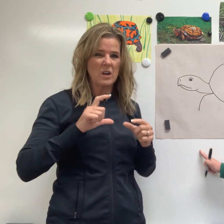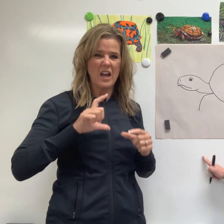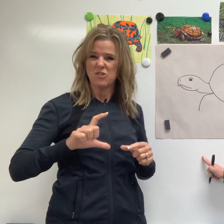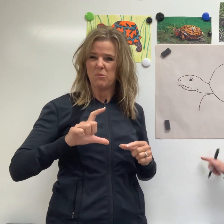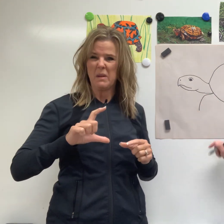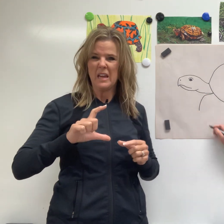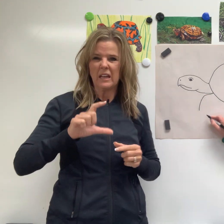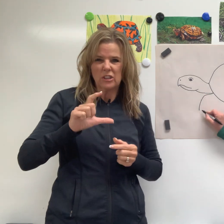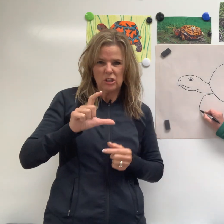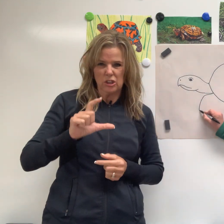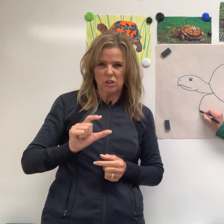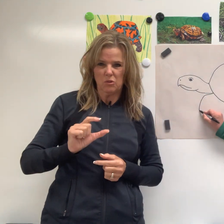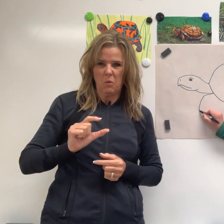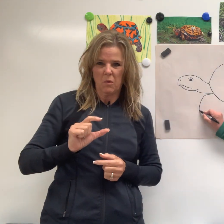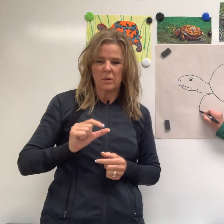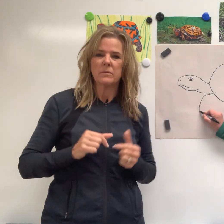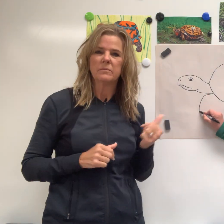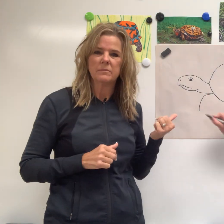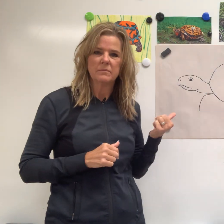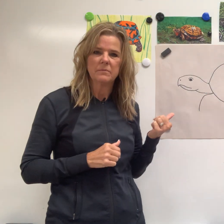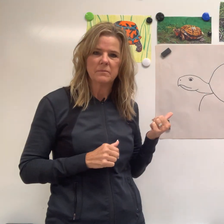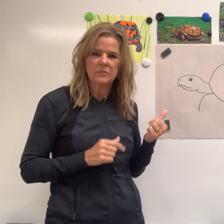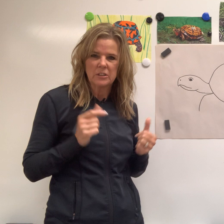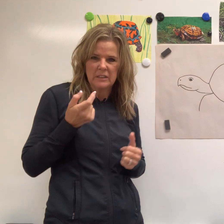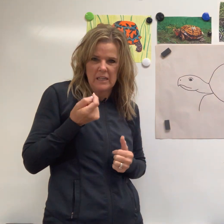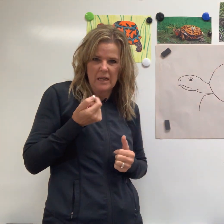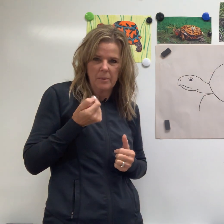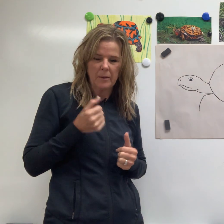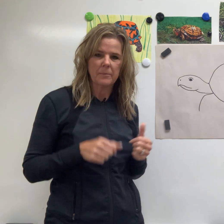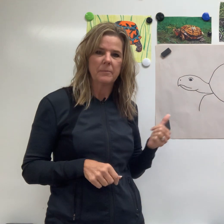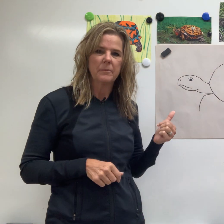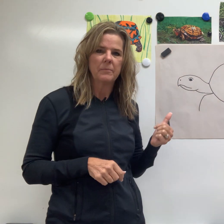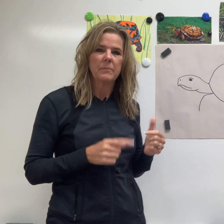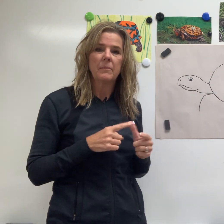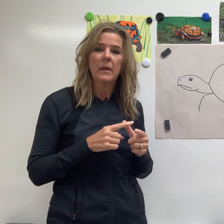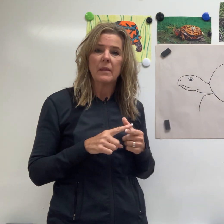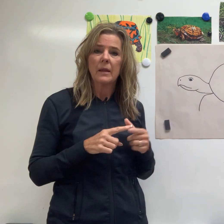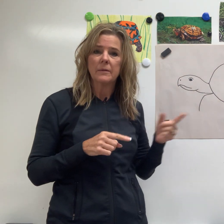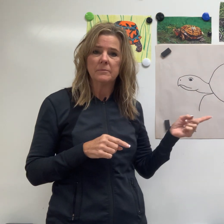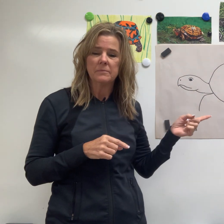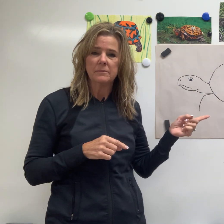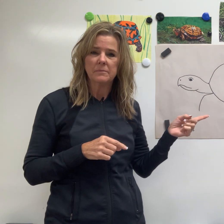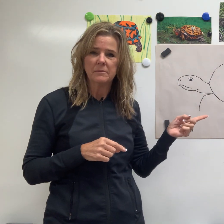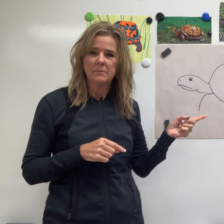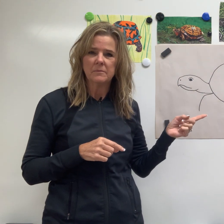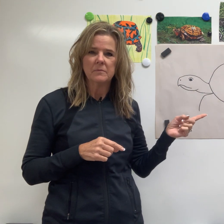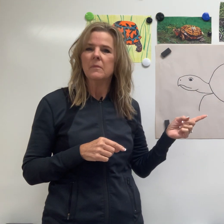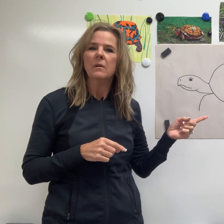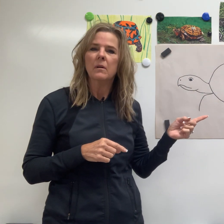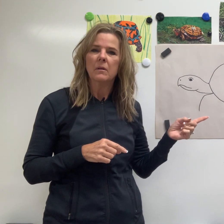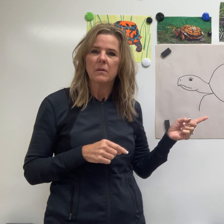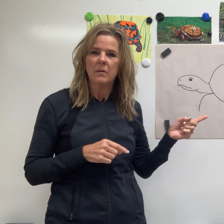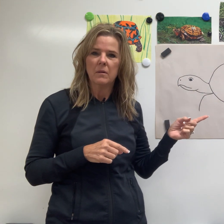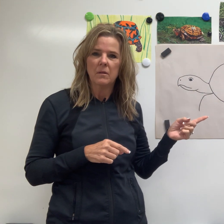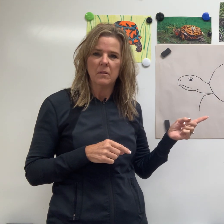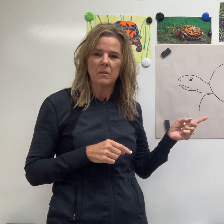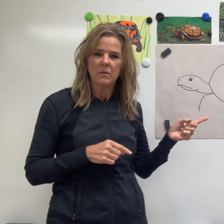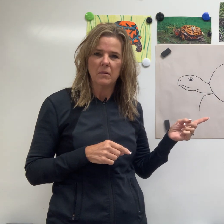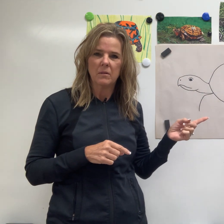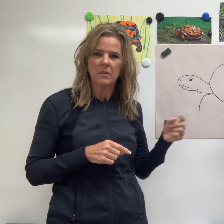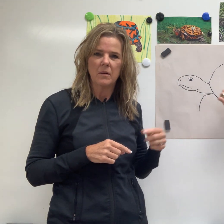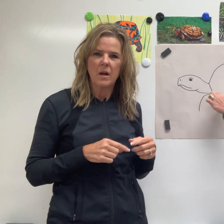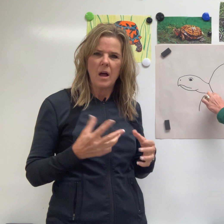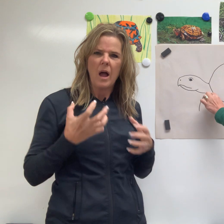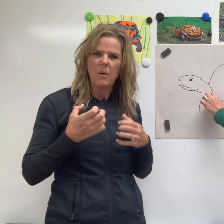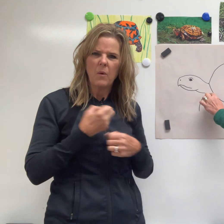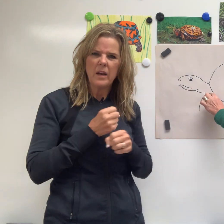it way long. We're gonna make it down just a little bit. And then we're gonna make a curve line that comes over. So look,